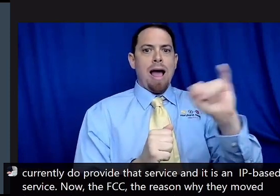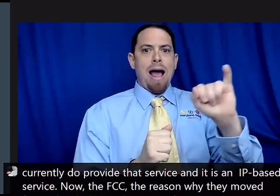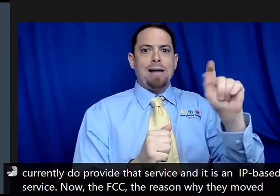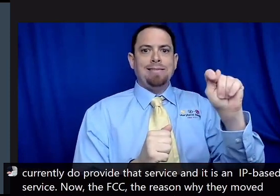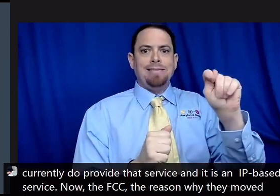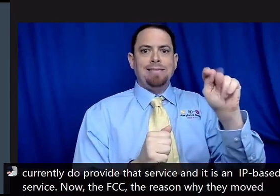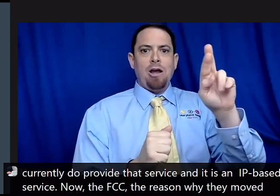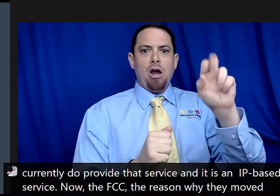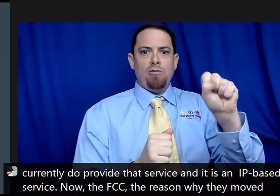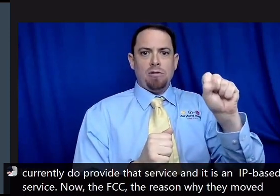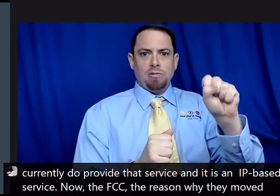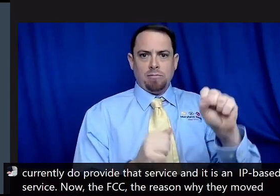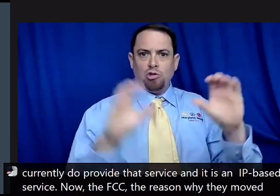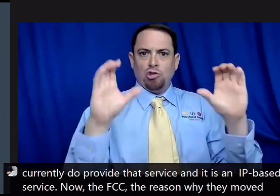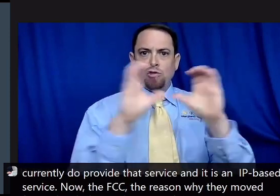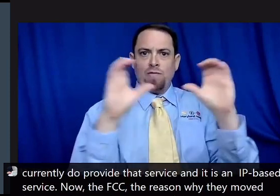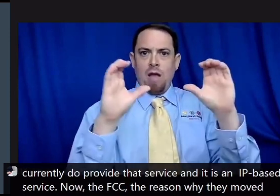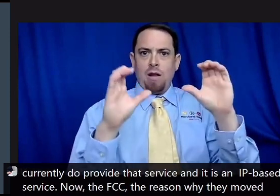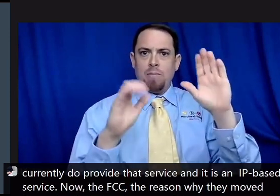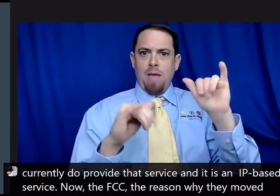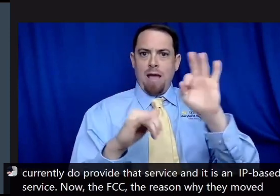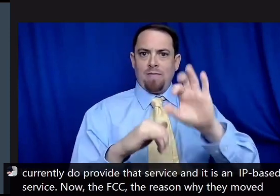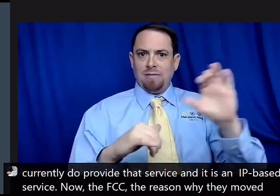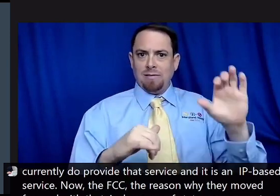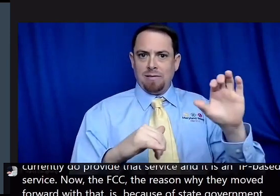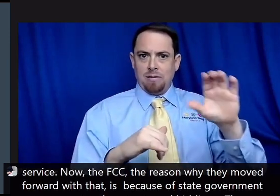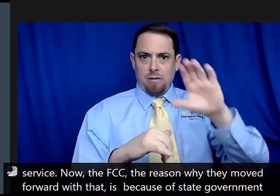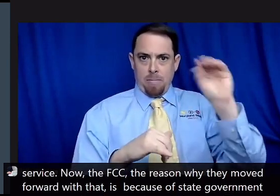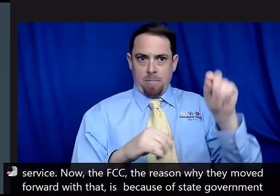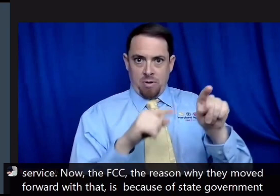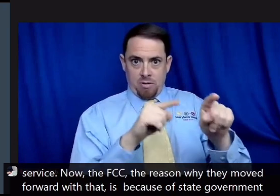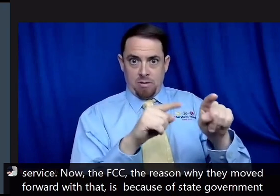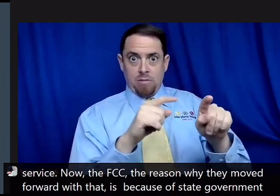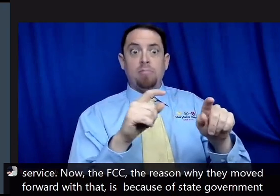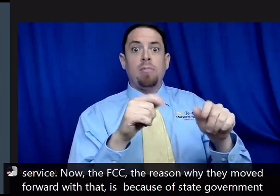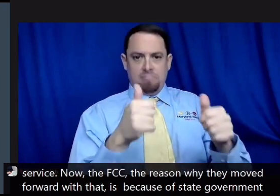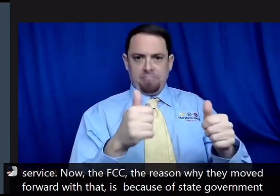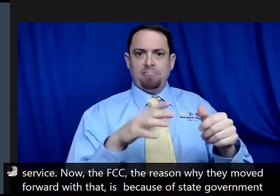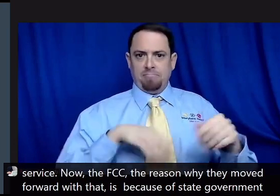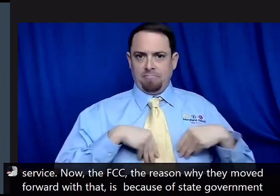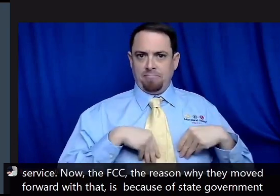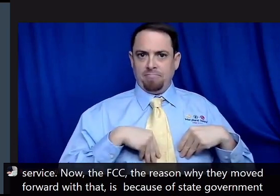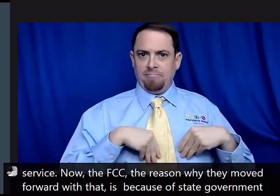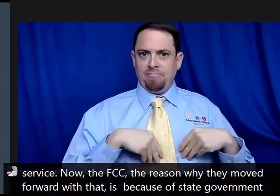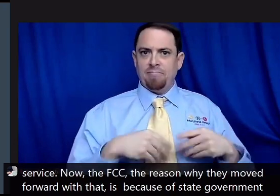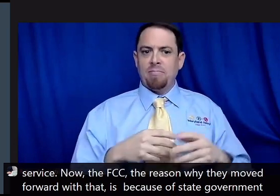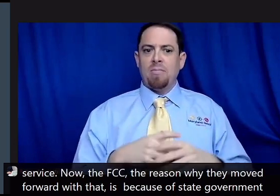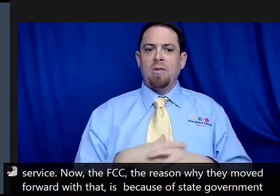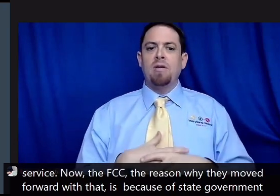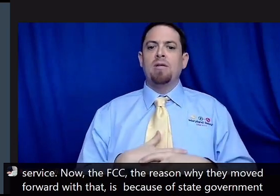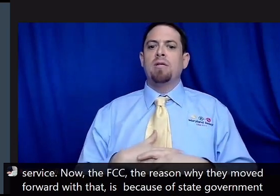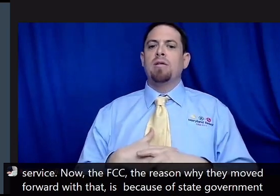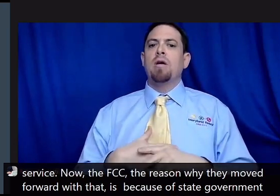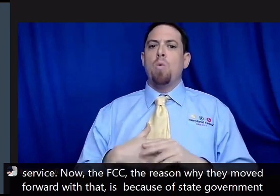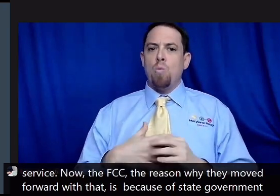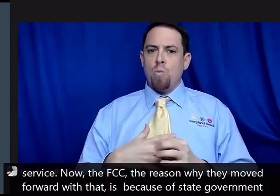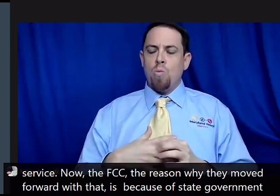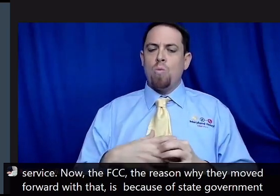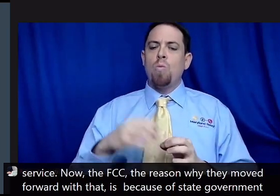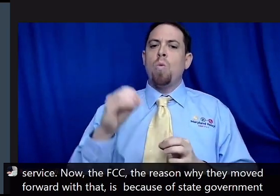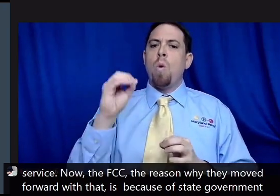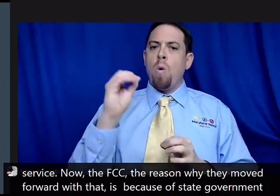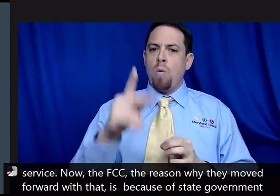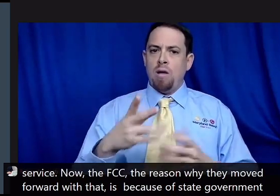They contract with ITRS, which is certified by the FCC.